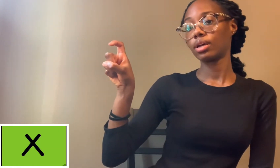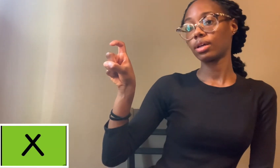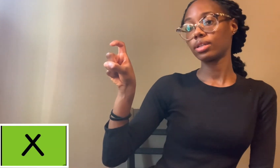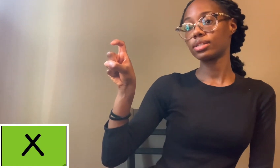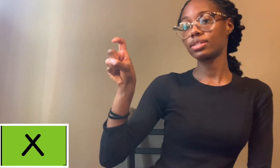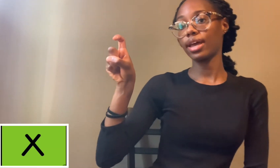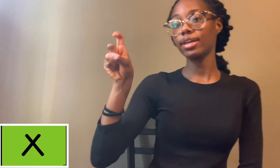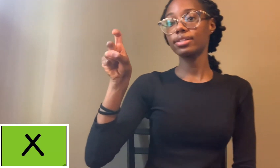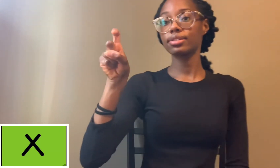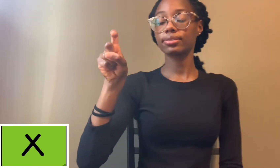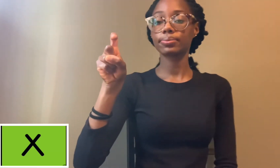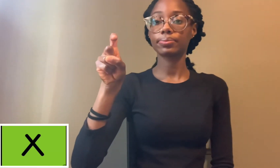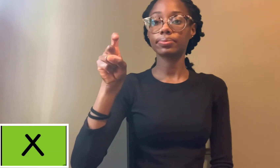This is X.